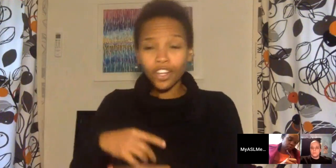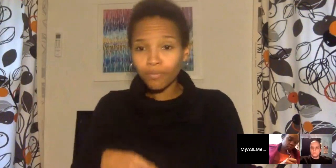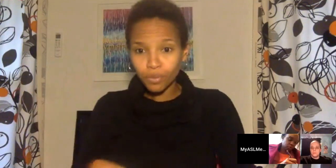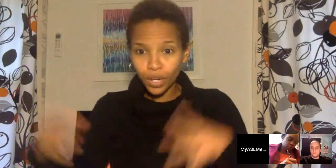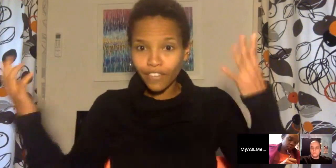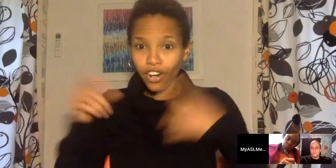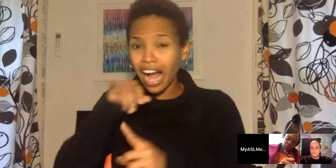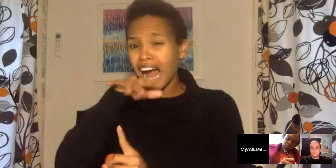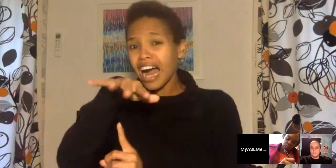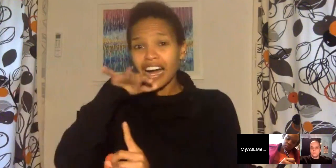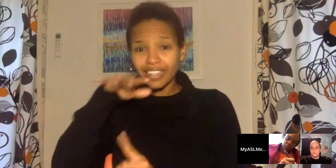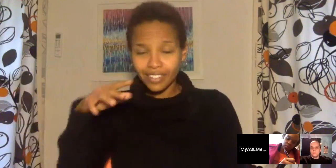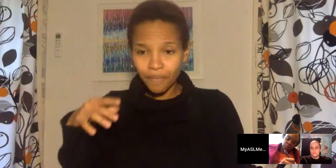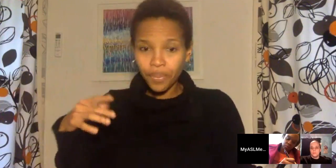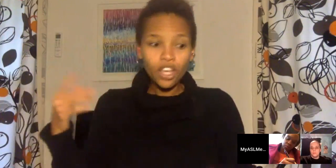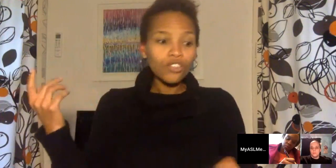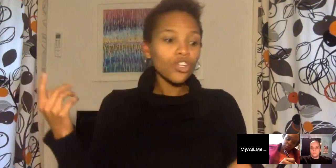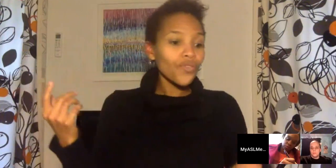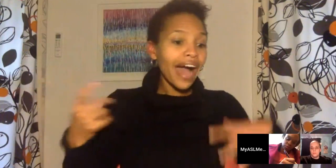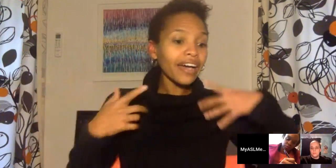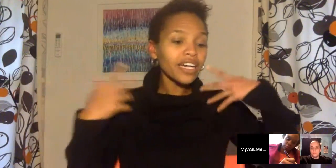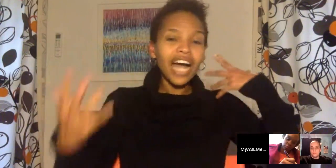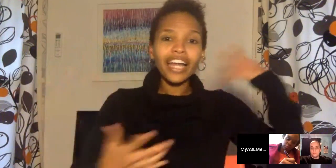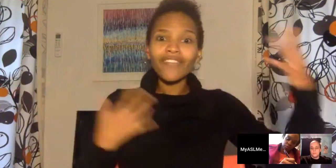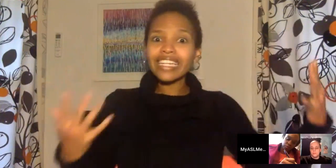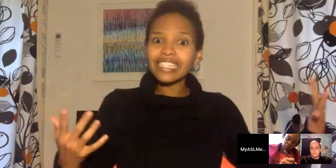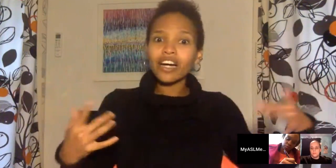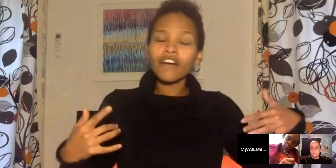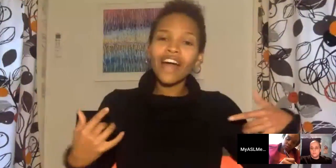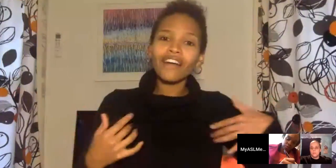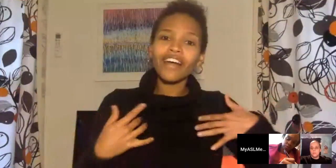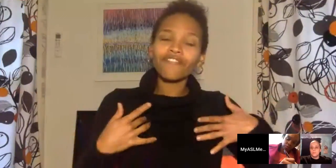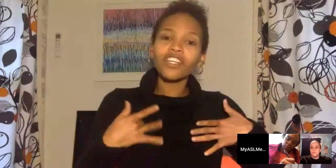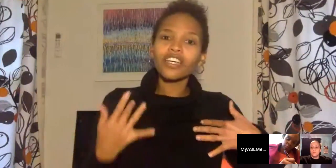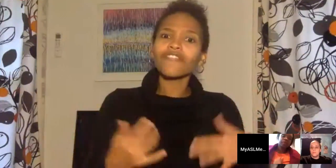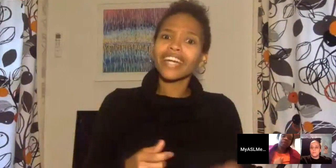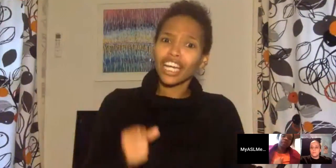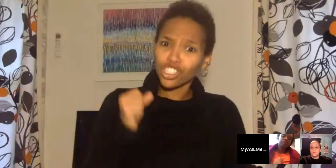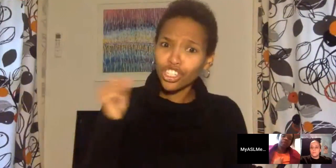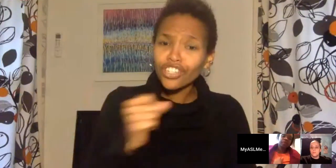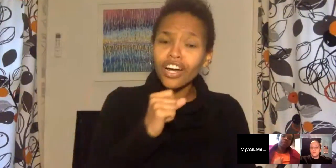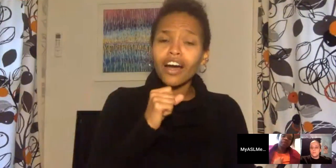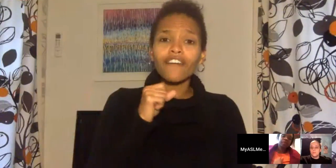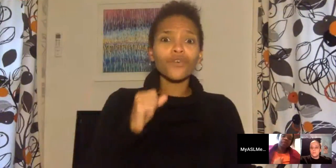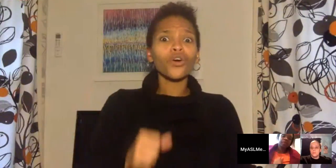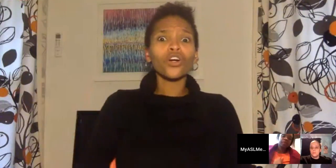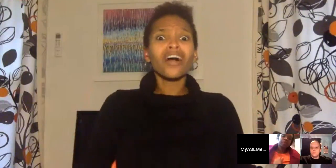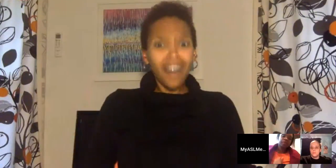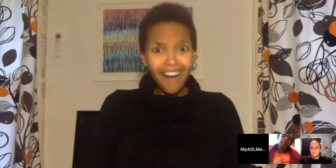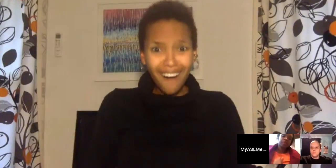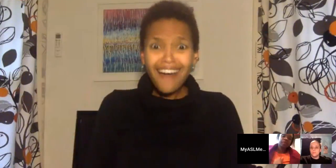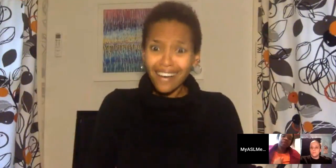know, whatever, hot. So that kind of idea of that feeling of like, I sure enough, or